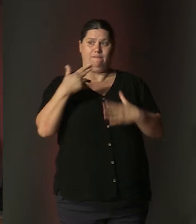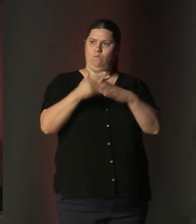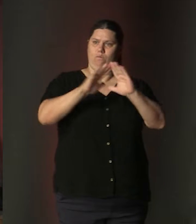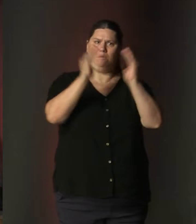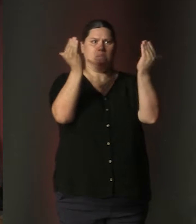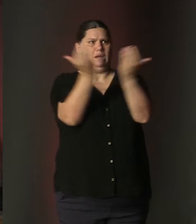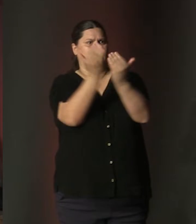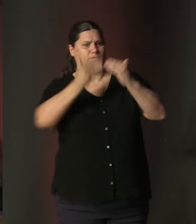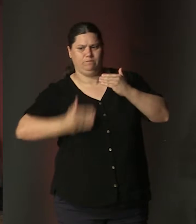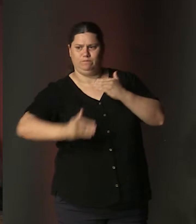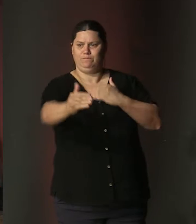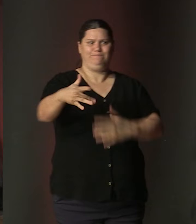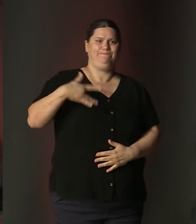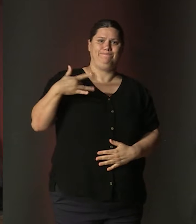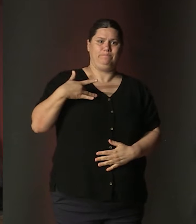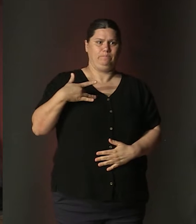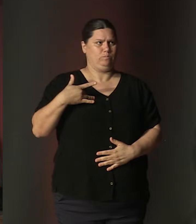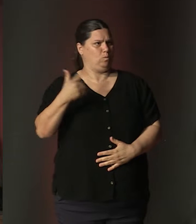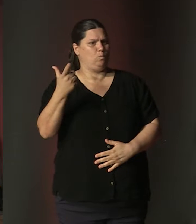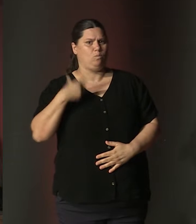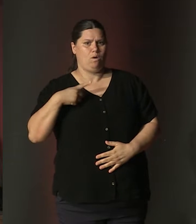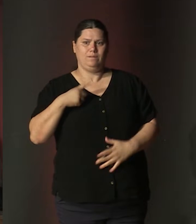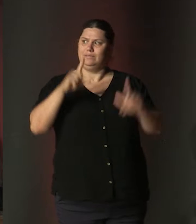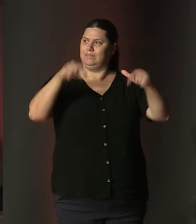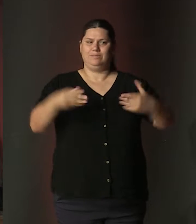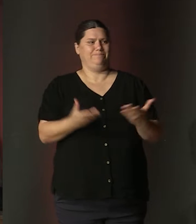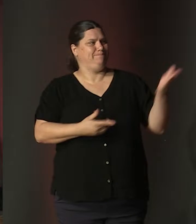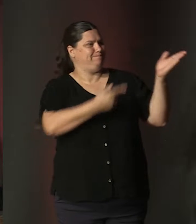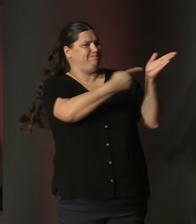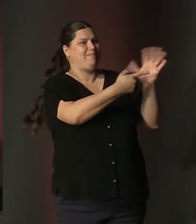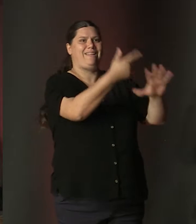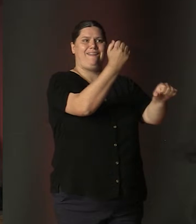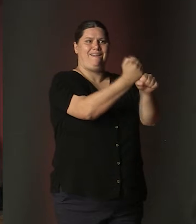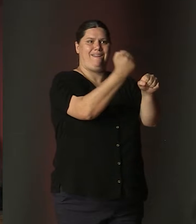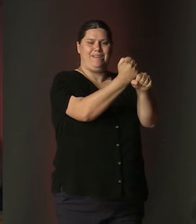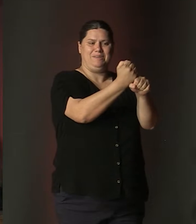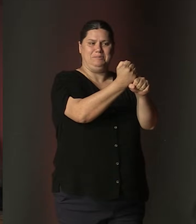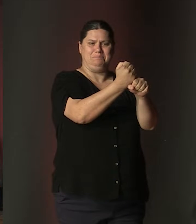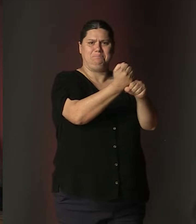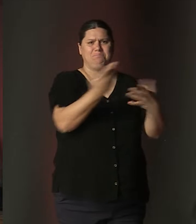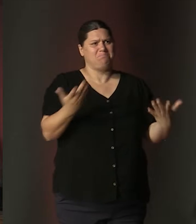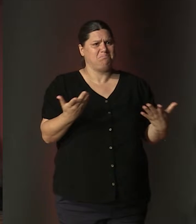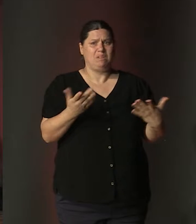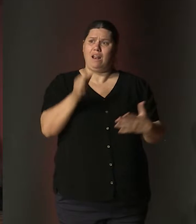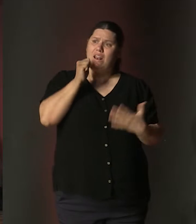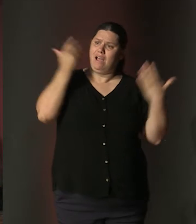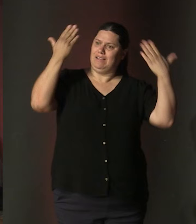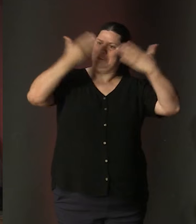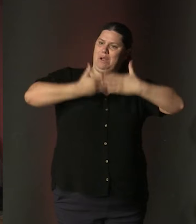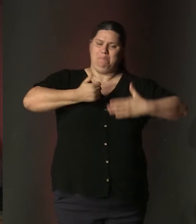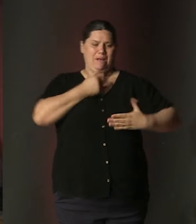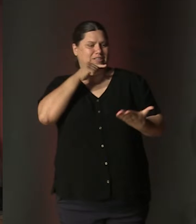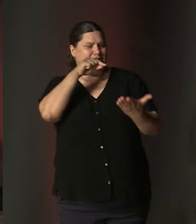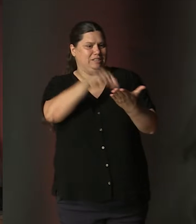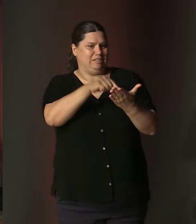planet. And my argument starts with this egg. It was laid last night by one of the